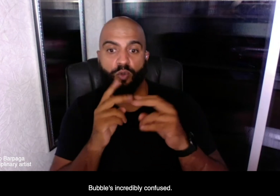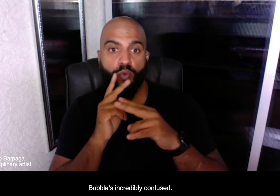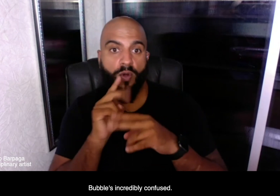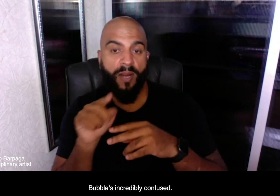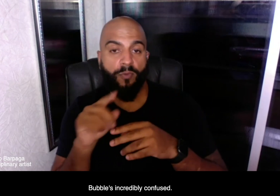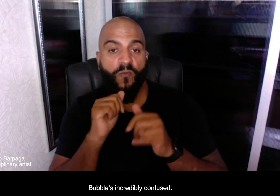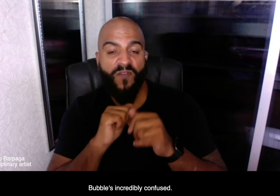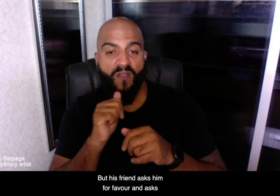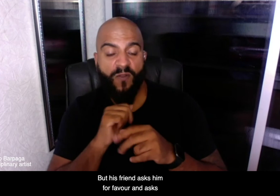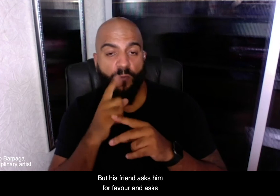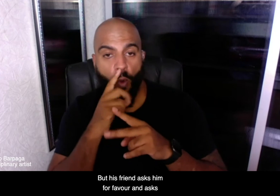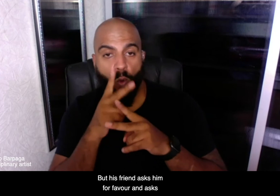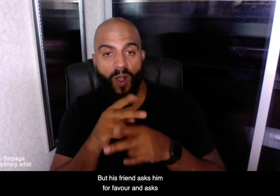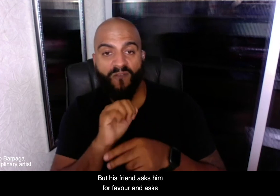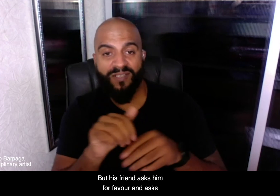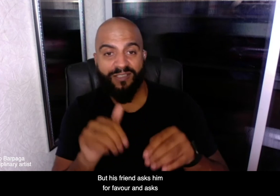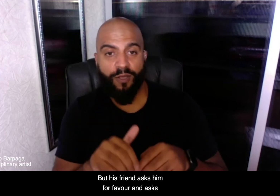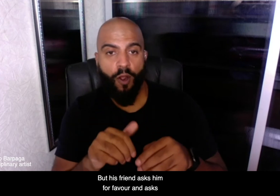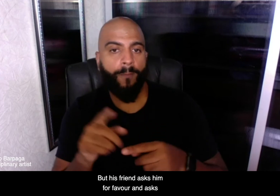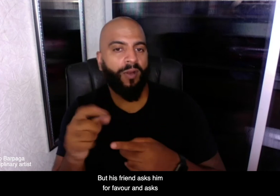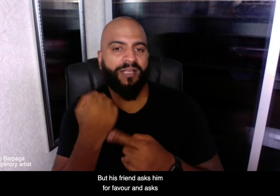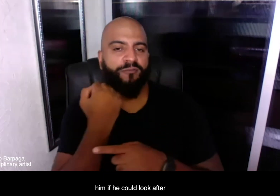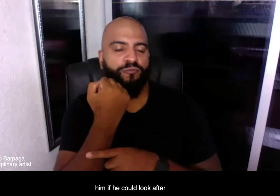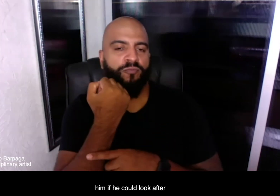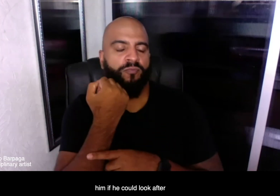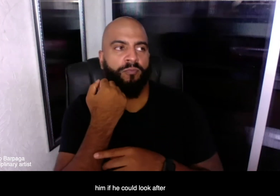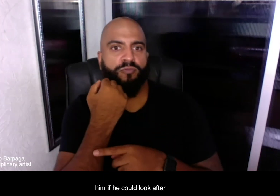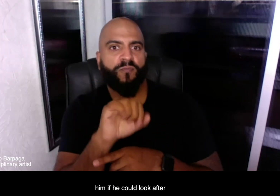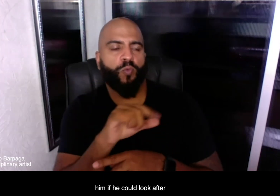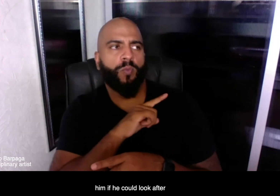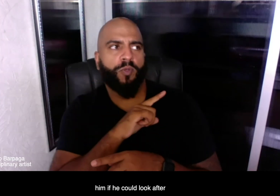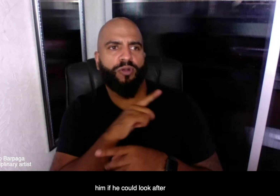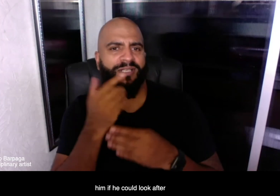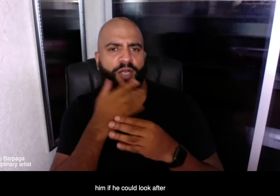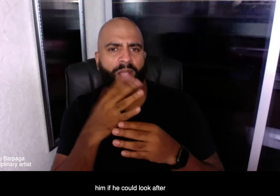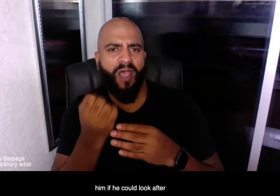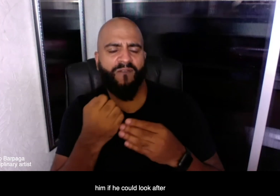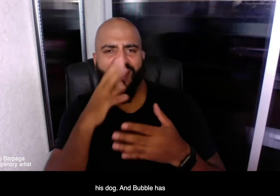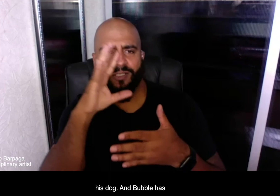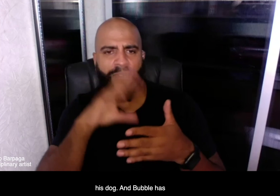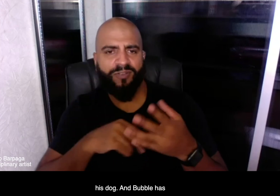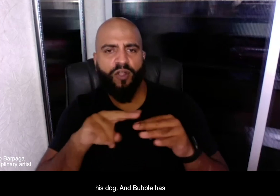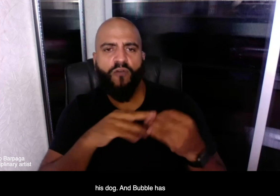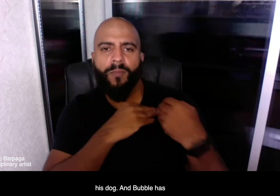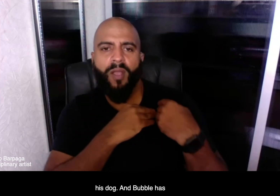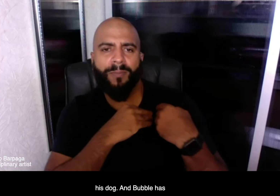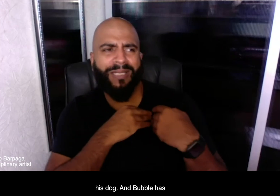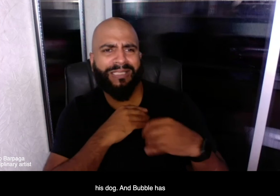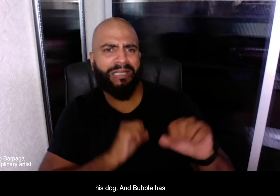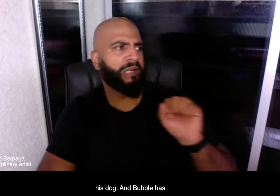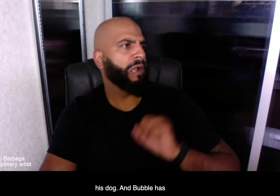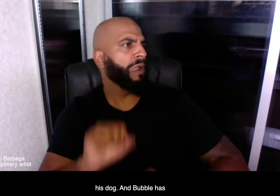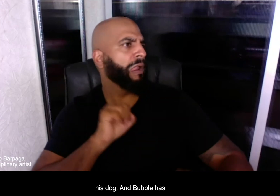confused, but his friend asks him for a favour and asks him to look if he could look after his dog.